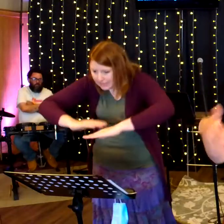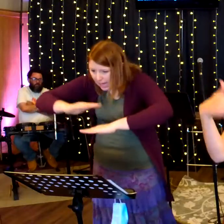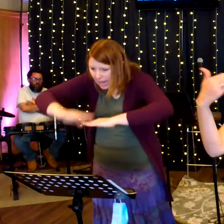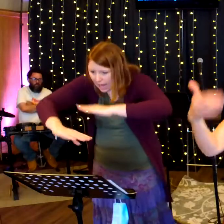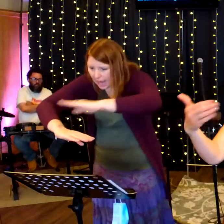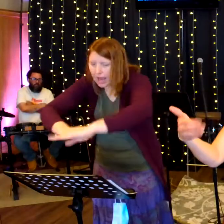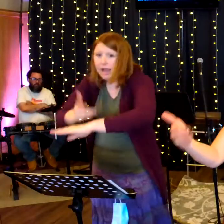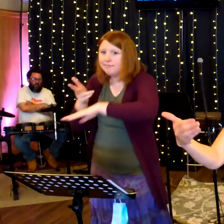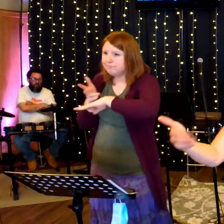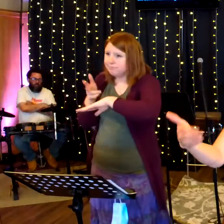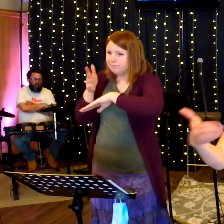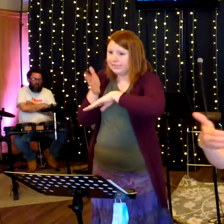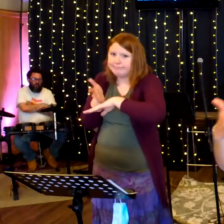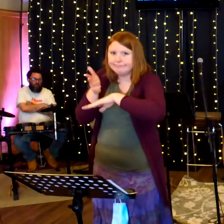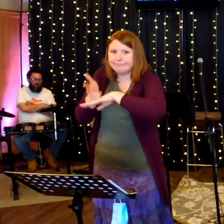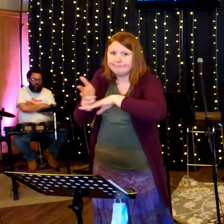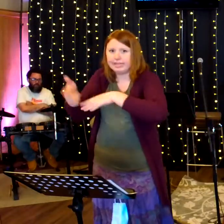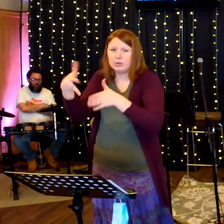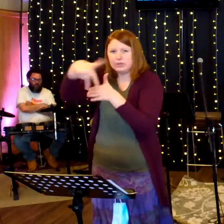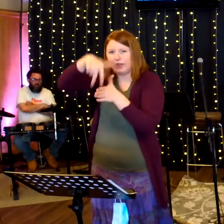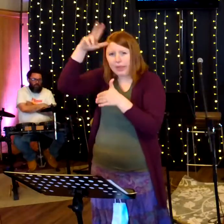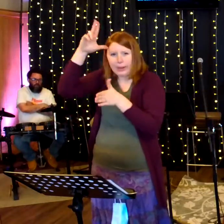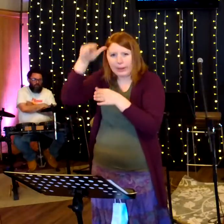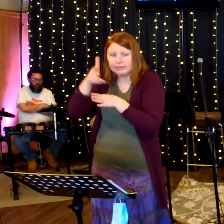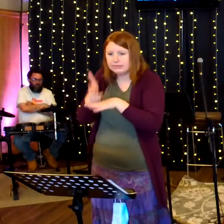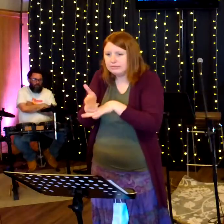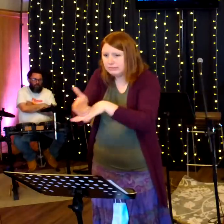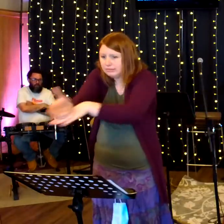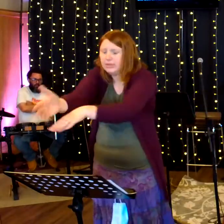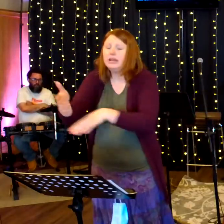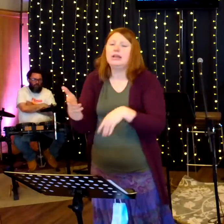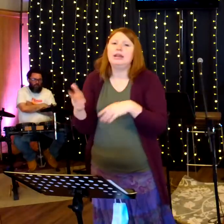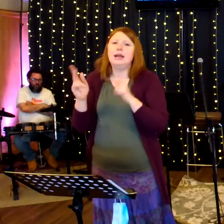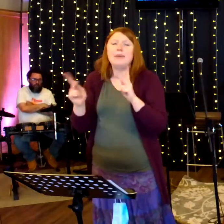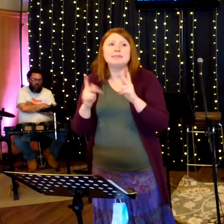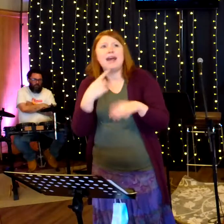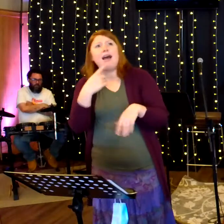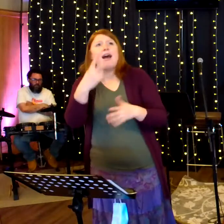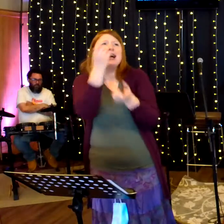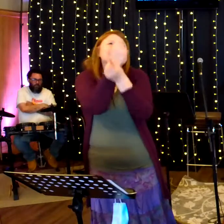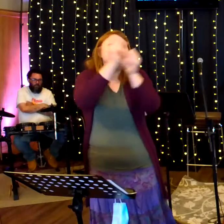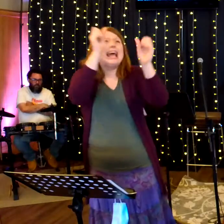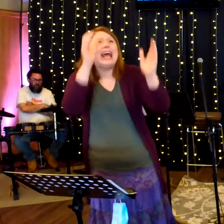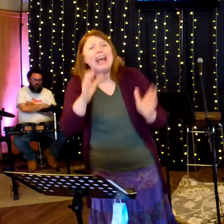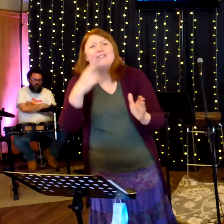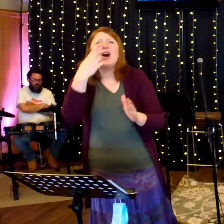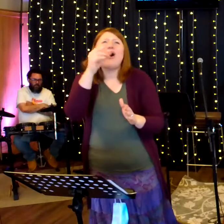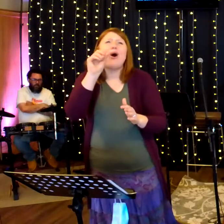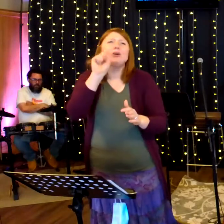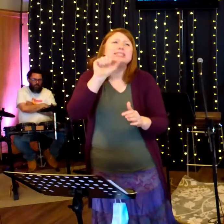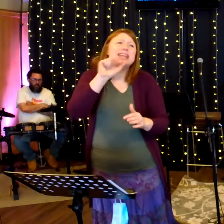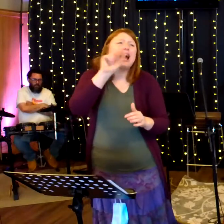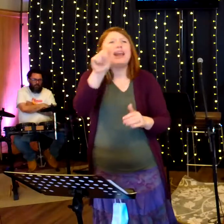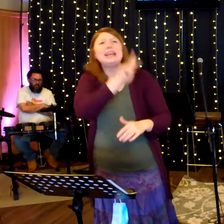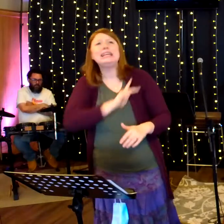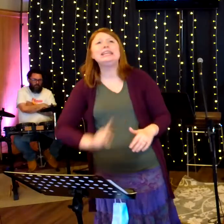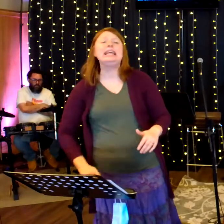means save. They're recognizing him as the Savior, as the long-awaited Messiah, as the King of the